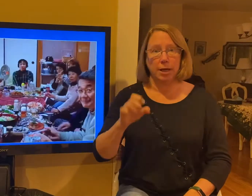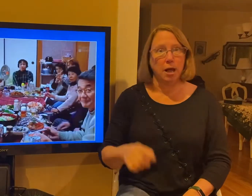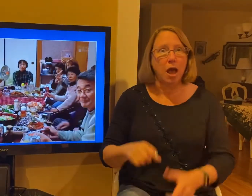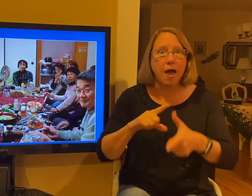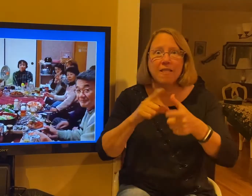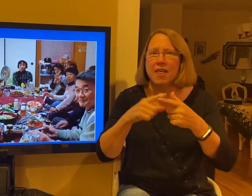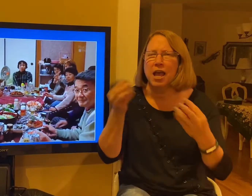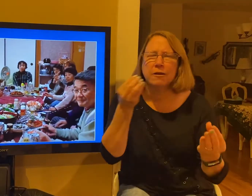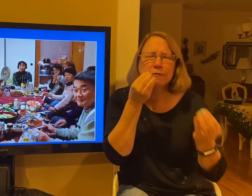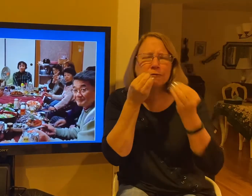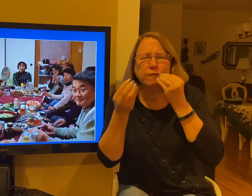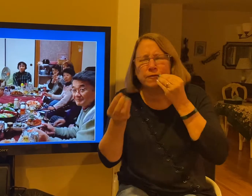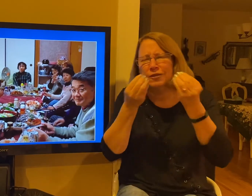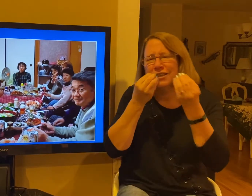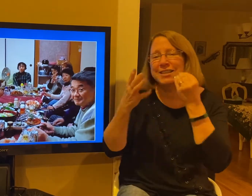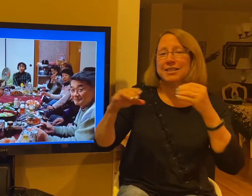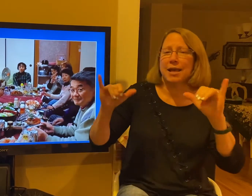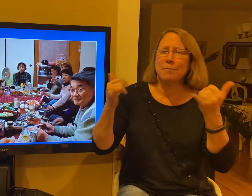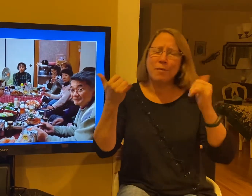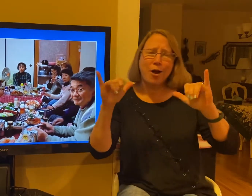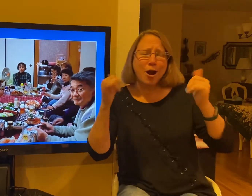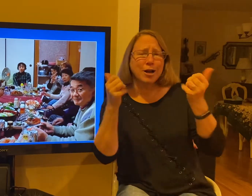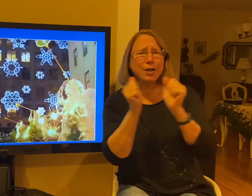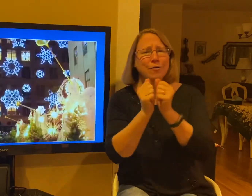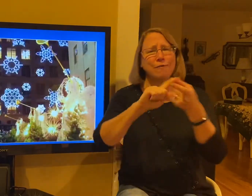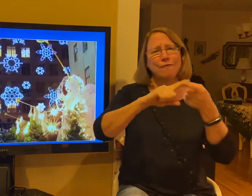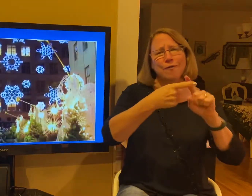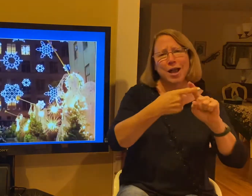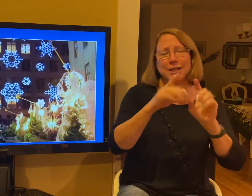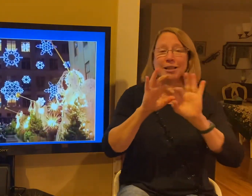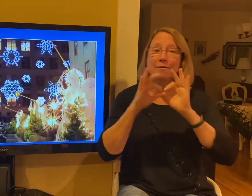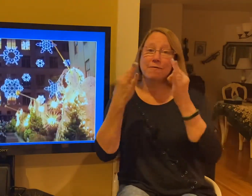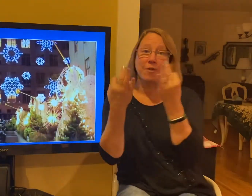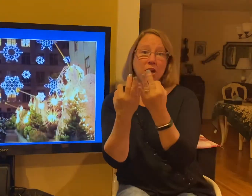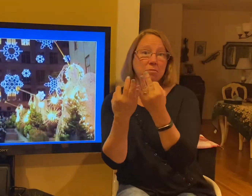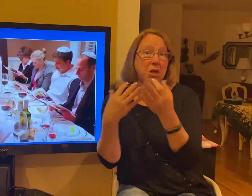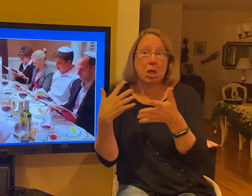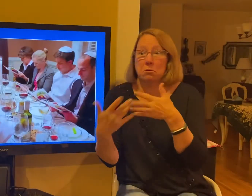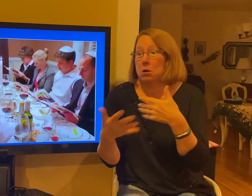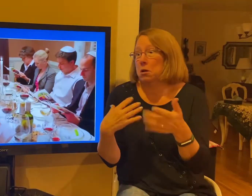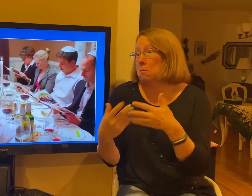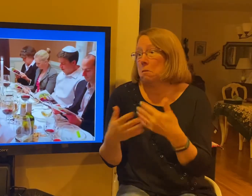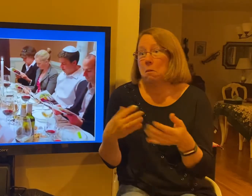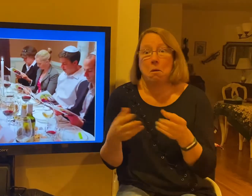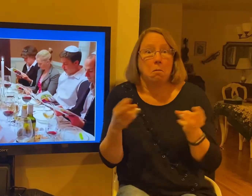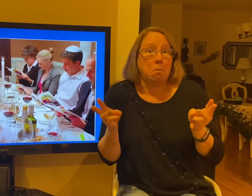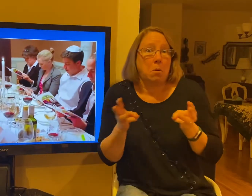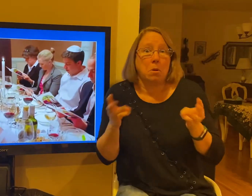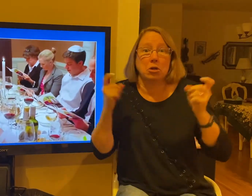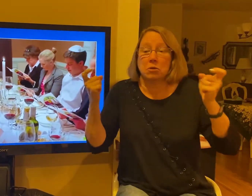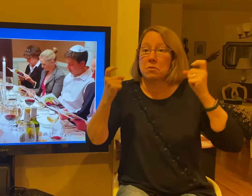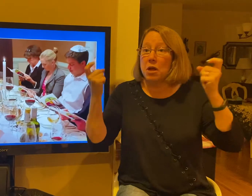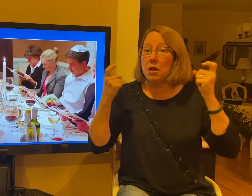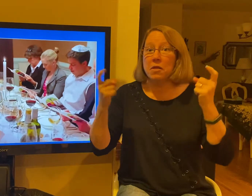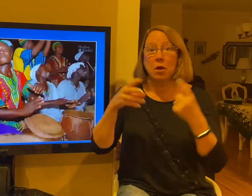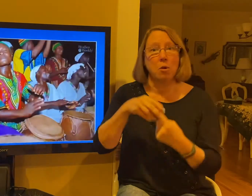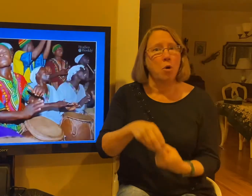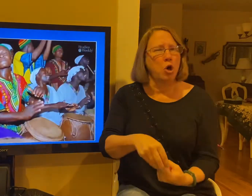and parties with friends and family. Whatever the winter celebration is, one of the most important fixtures are family